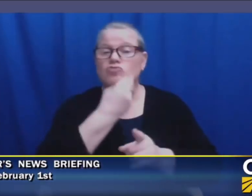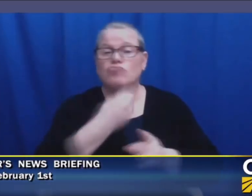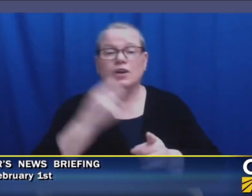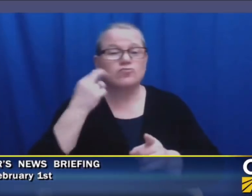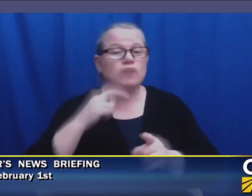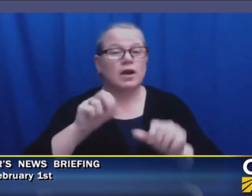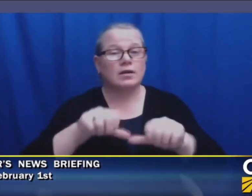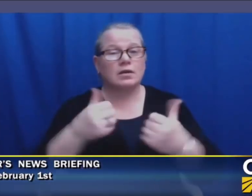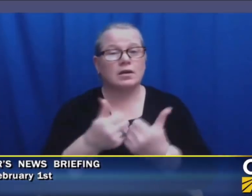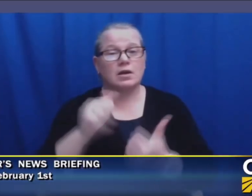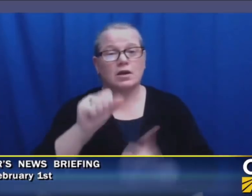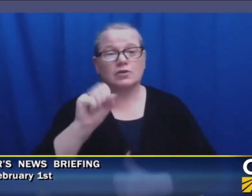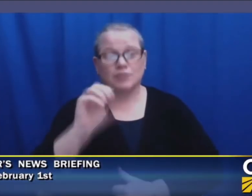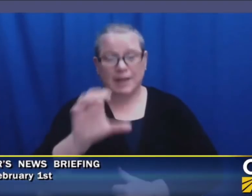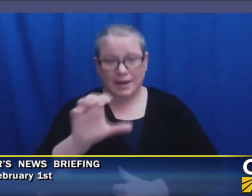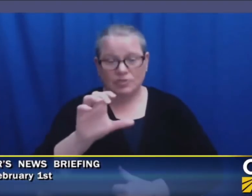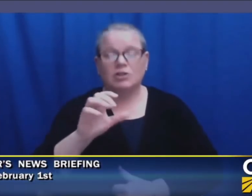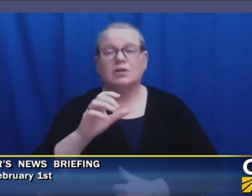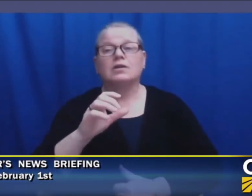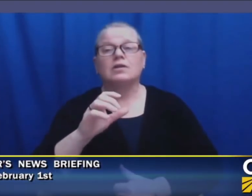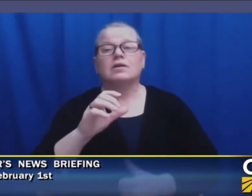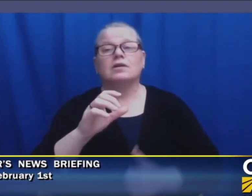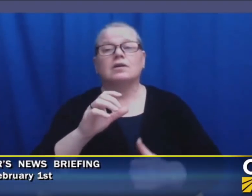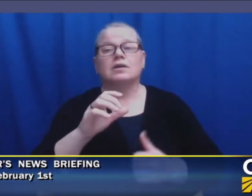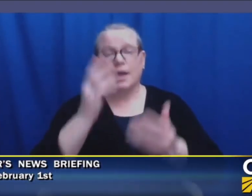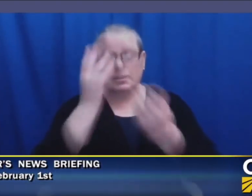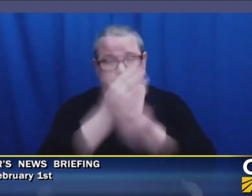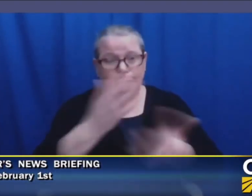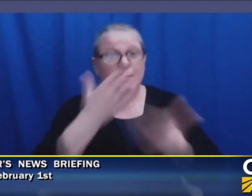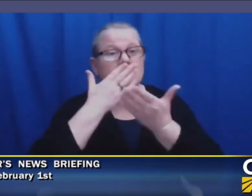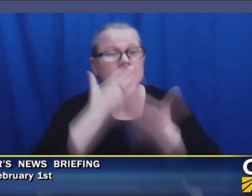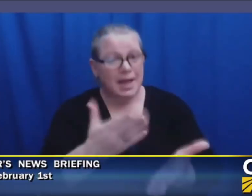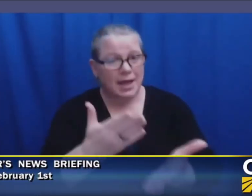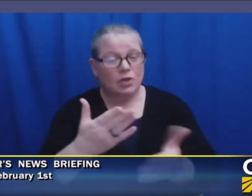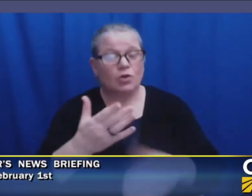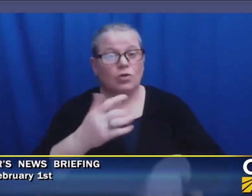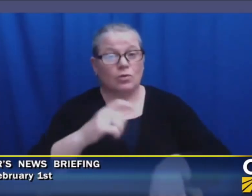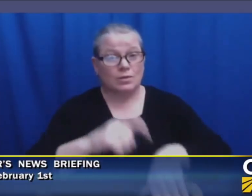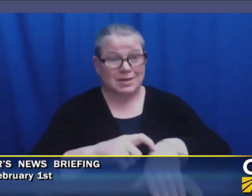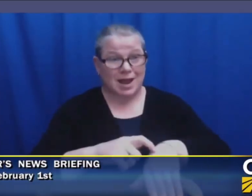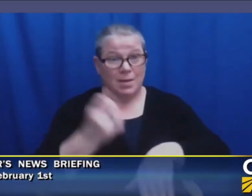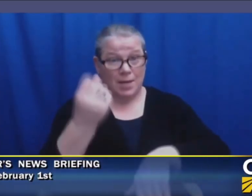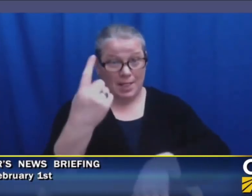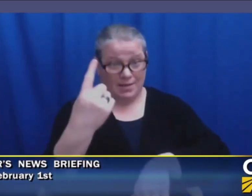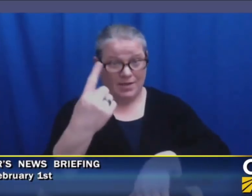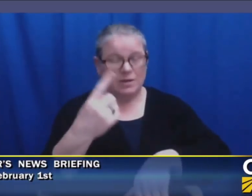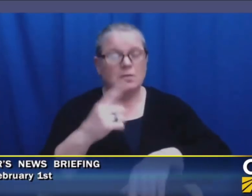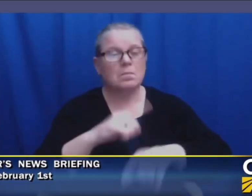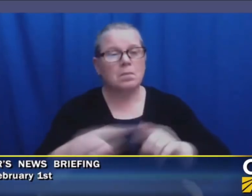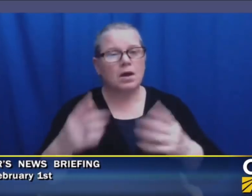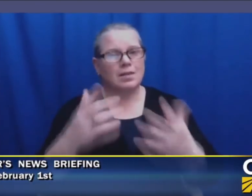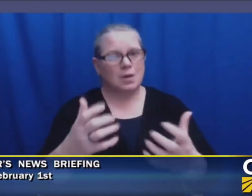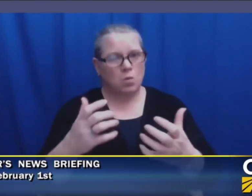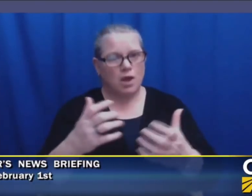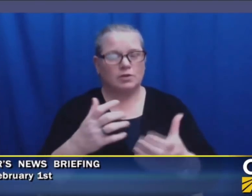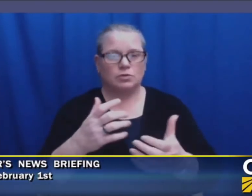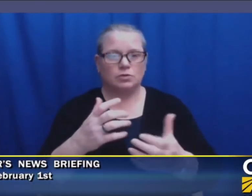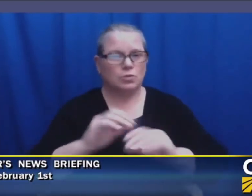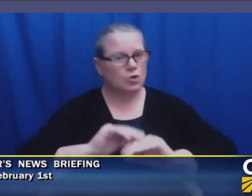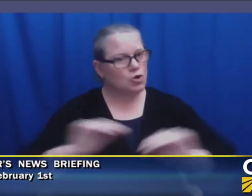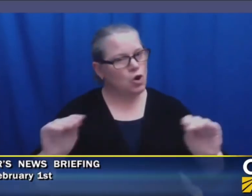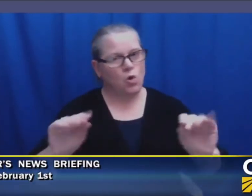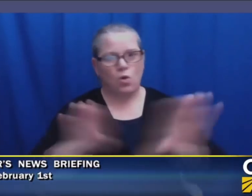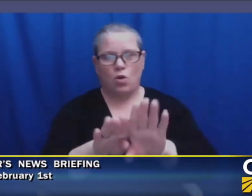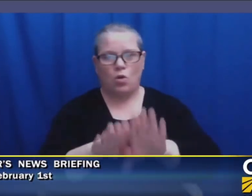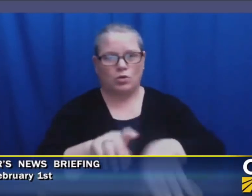you raising the curfew, but they want to know, would like you to lift it altogether. Massachusetts, Rhode Island have